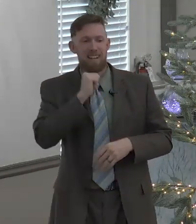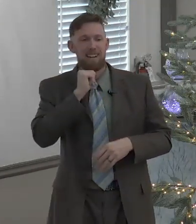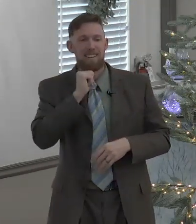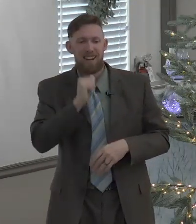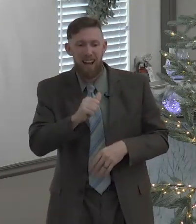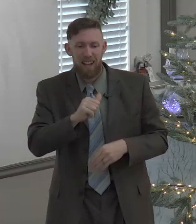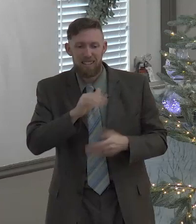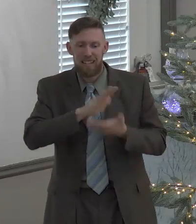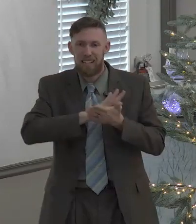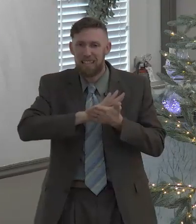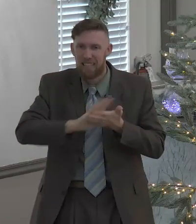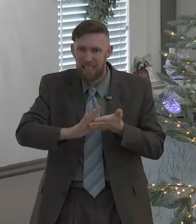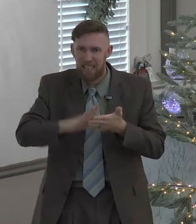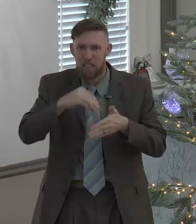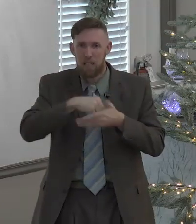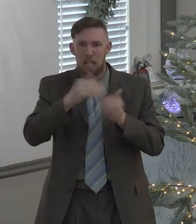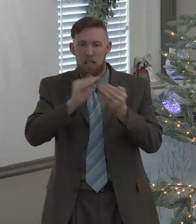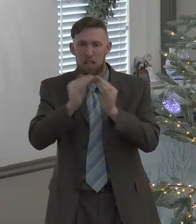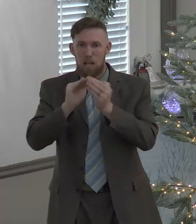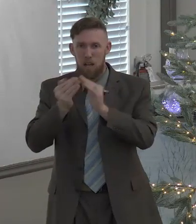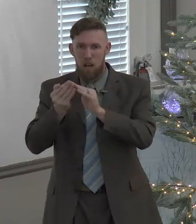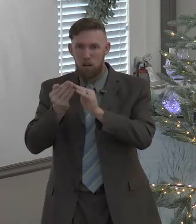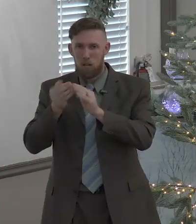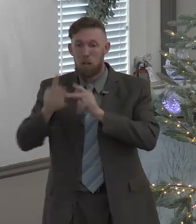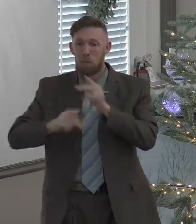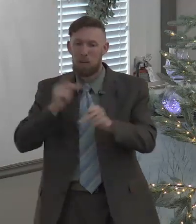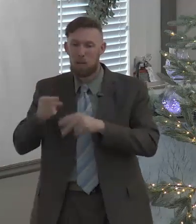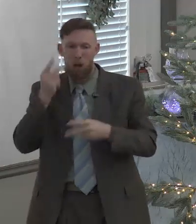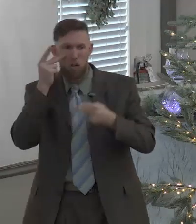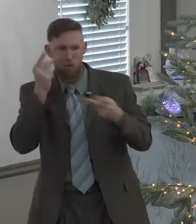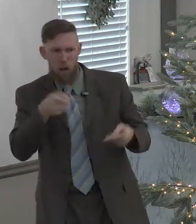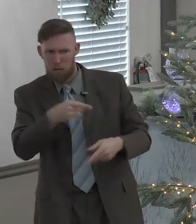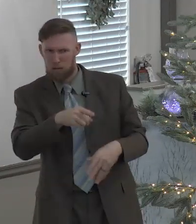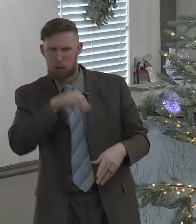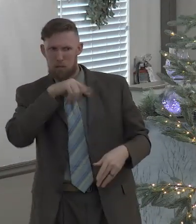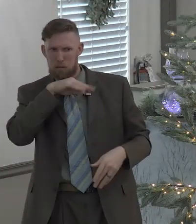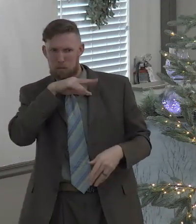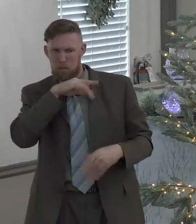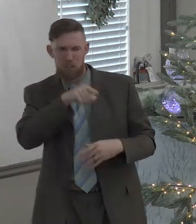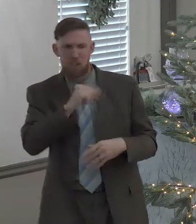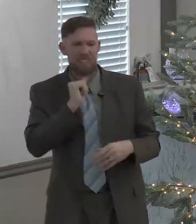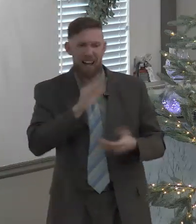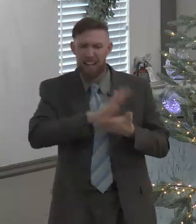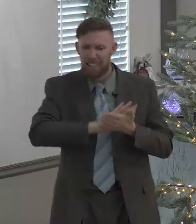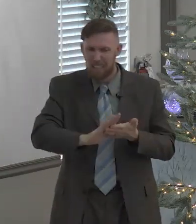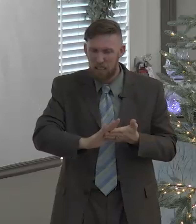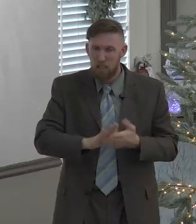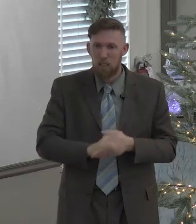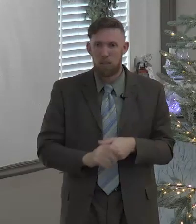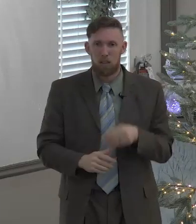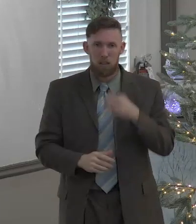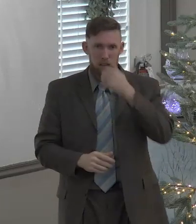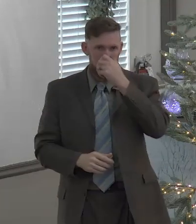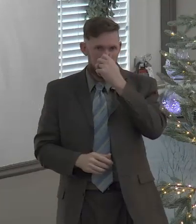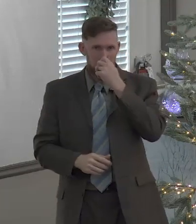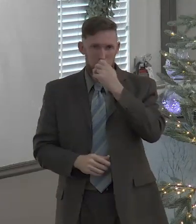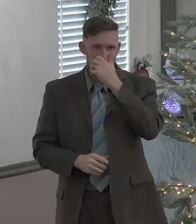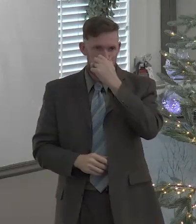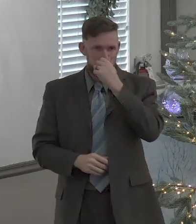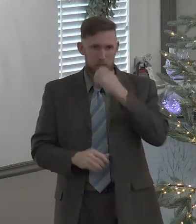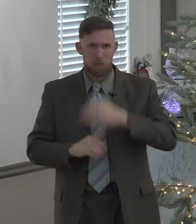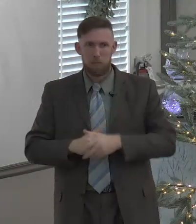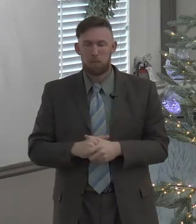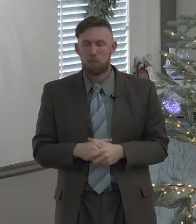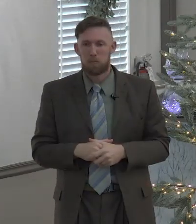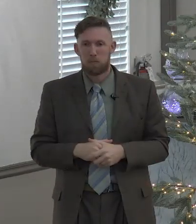She's now worse. And she is an unclean woman in that community.